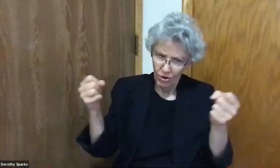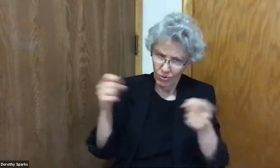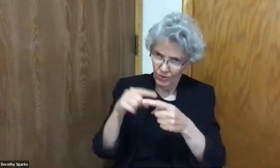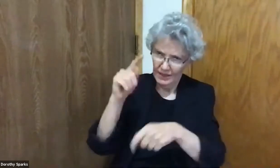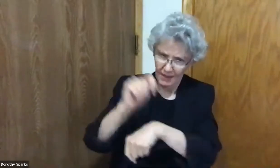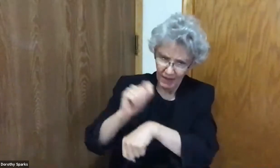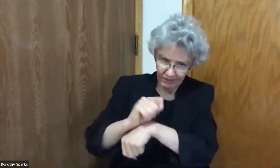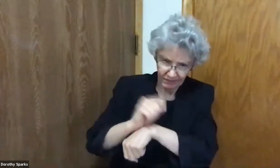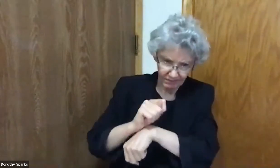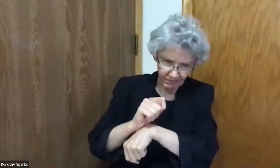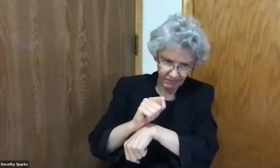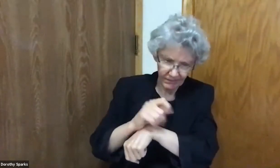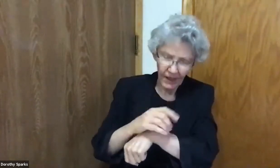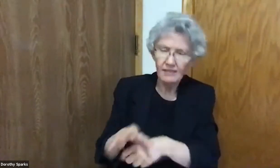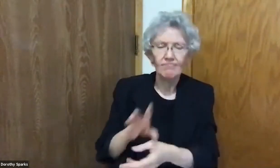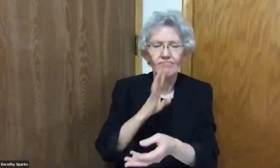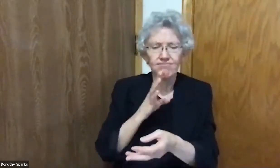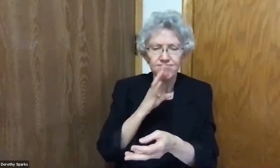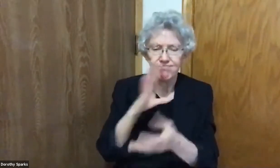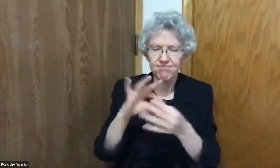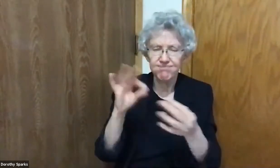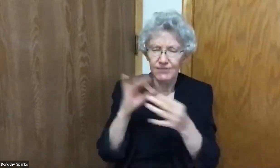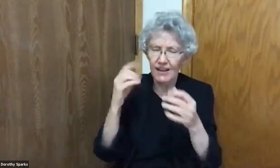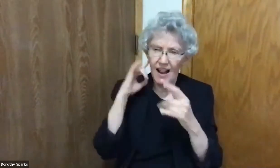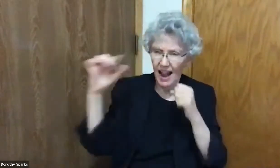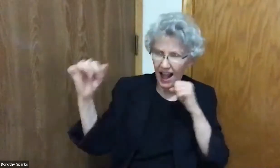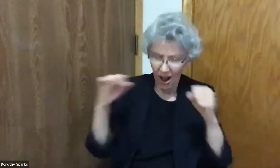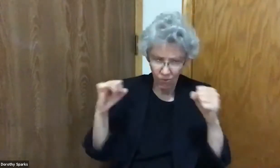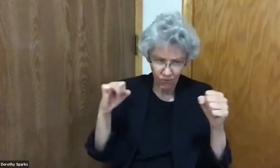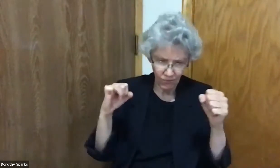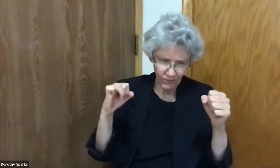Then take this scroll to the temple and read it aloud.